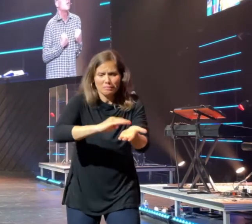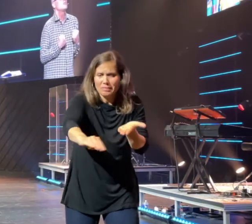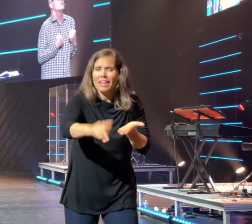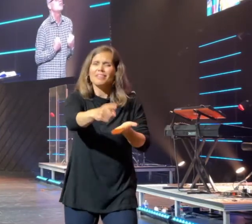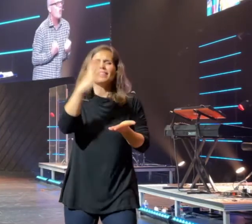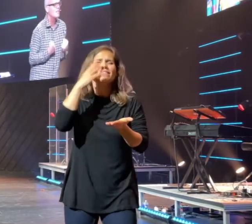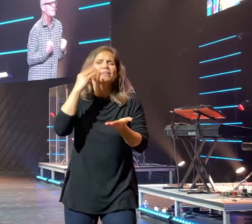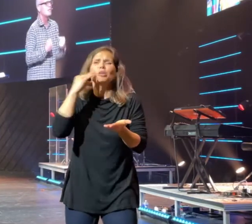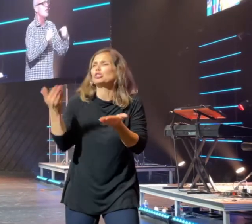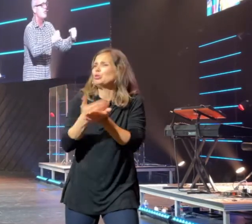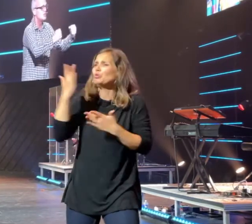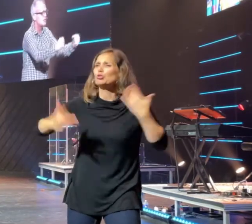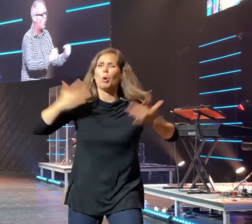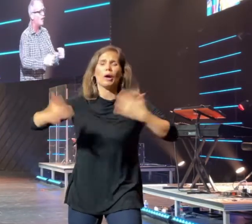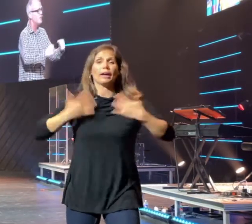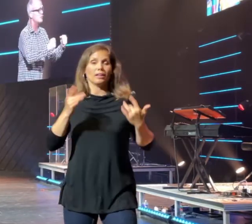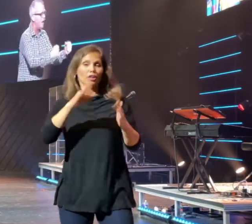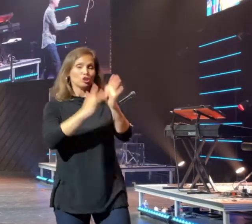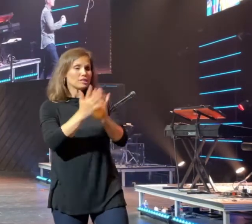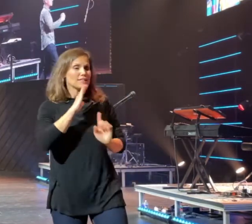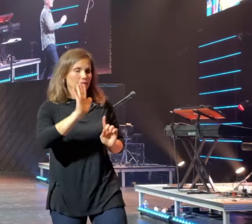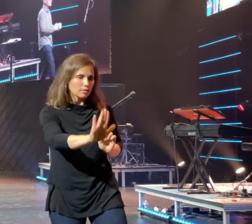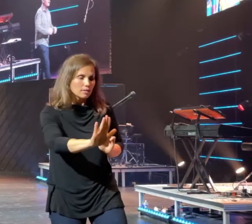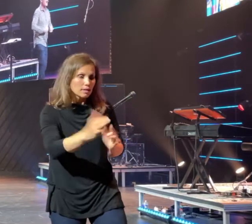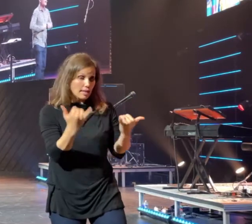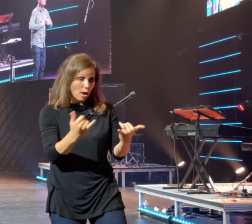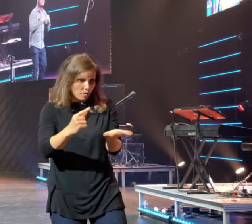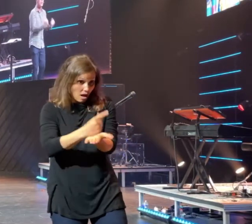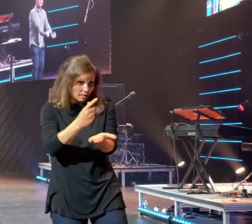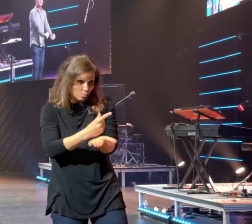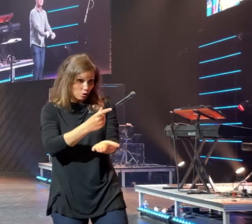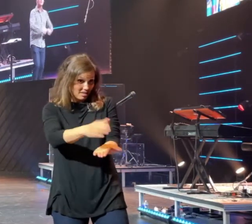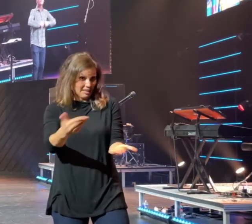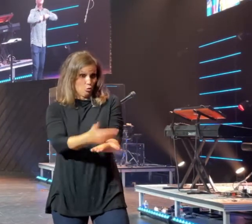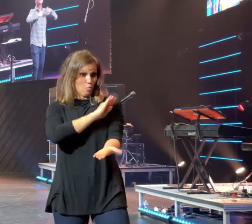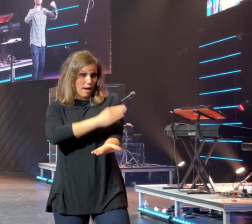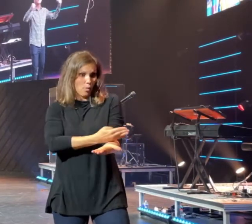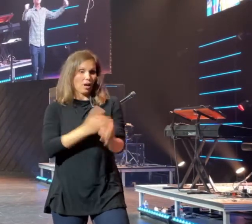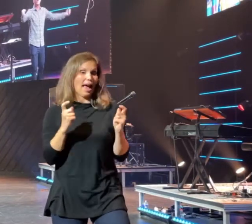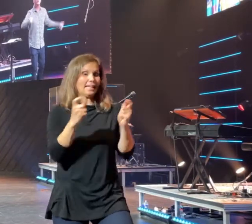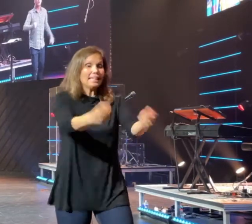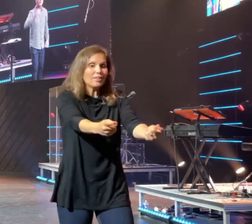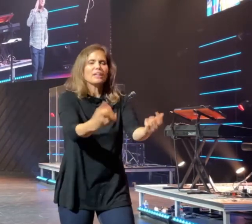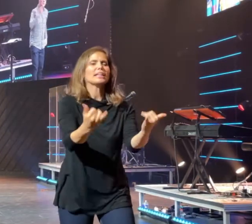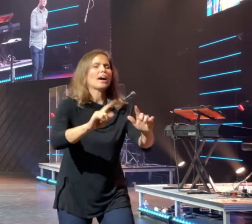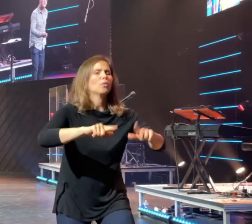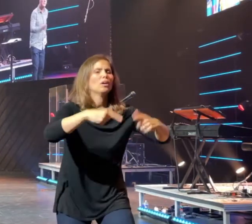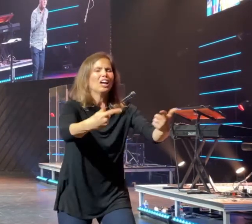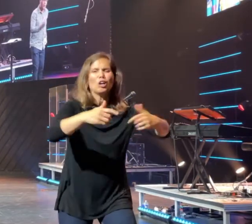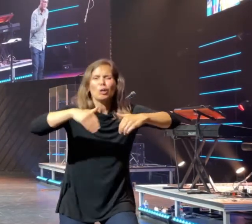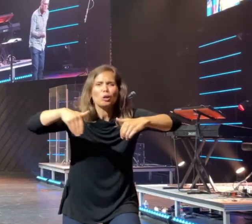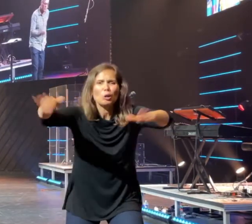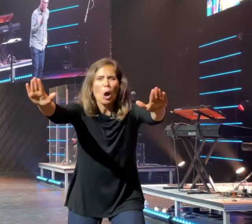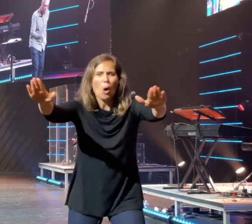power, this new joy. He said, listen, this joy, this power, this gospel, I want to go give it to you so you can go bring it to all the world. He says very specifically,